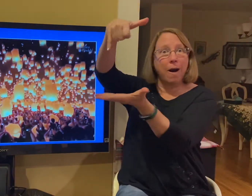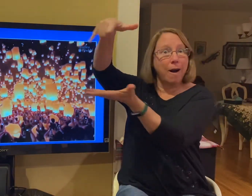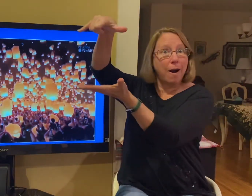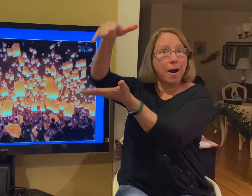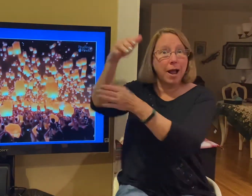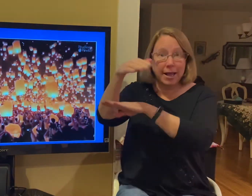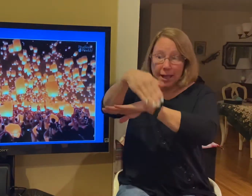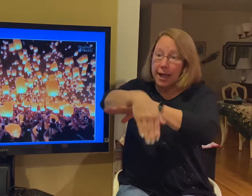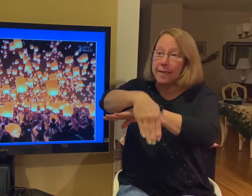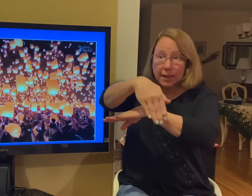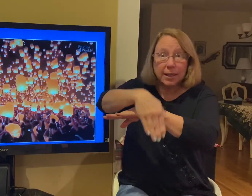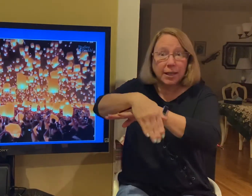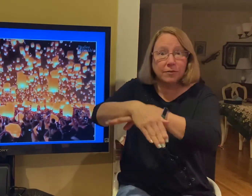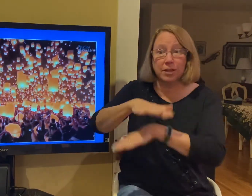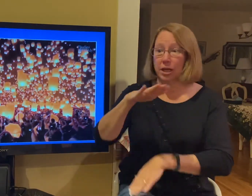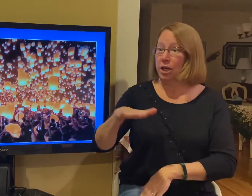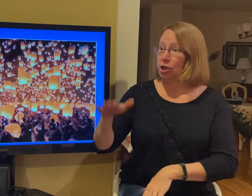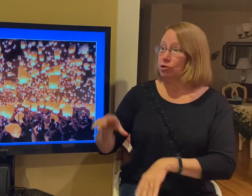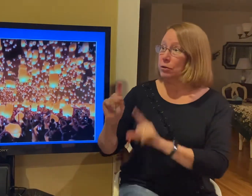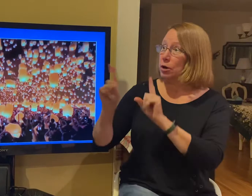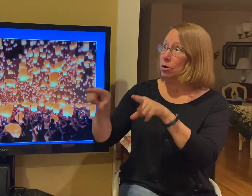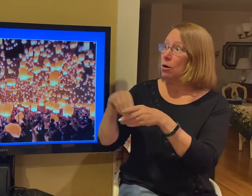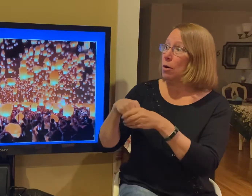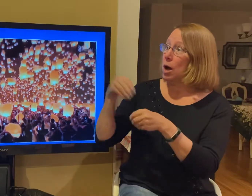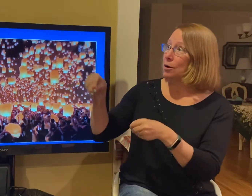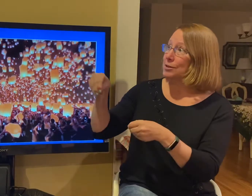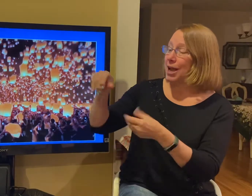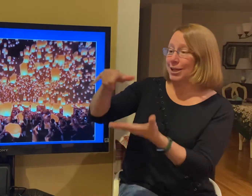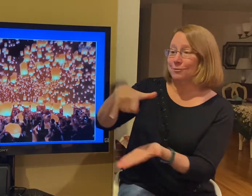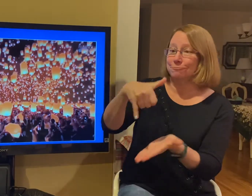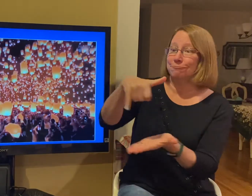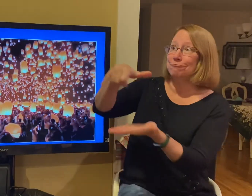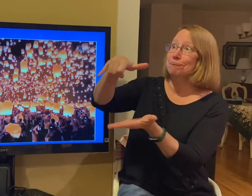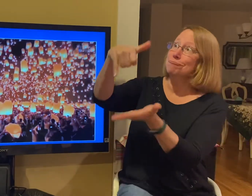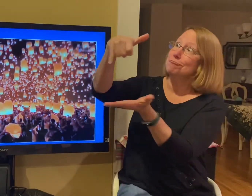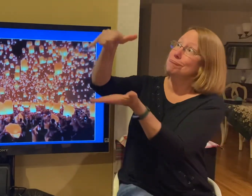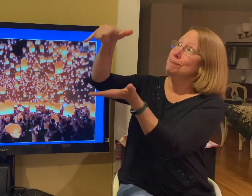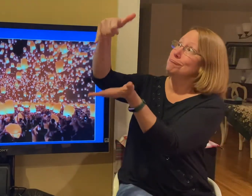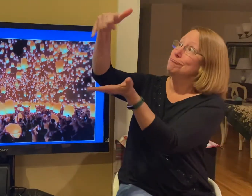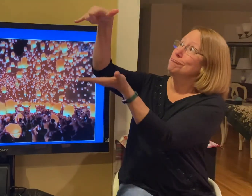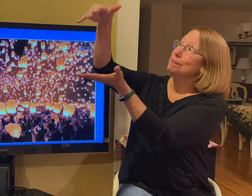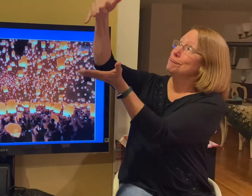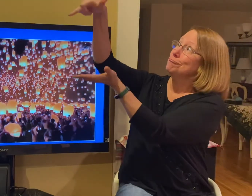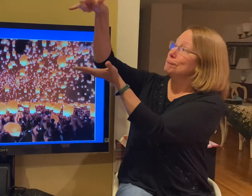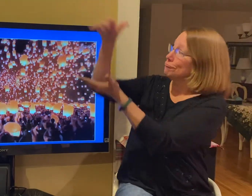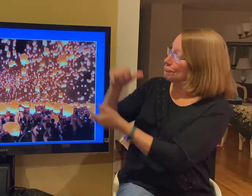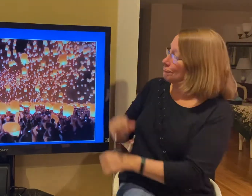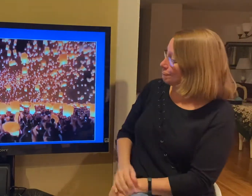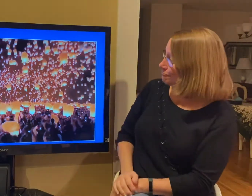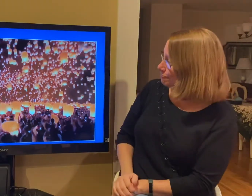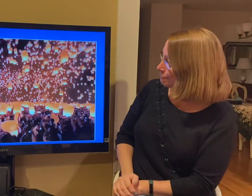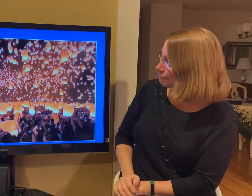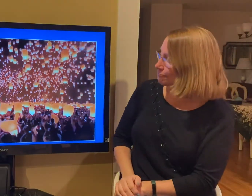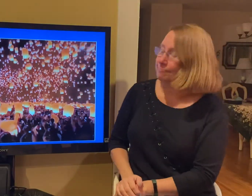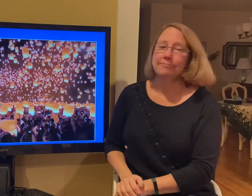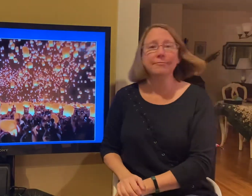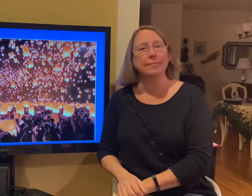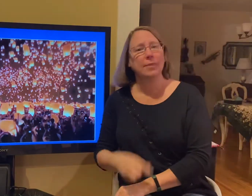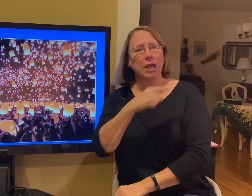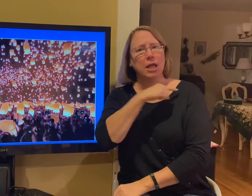Festival, children go out at night, carrying lanterns and solve fun riddles written on them. While China has their own